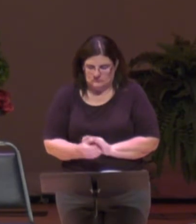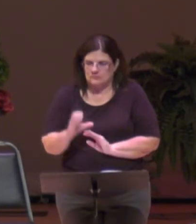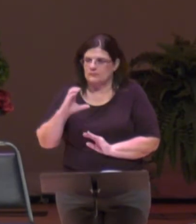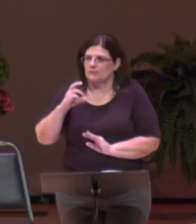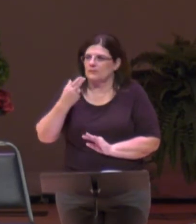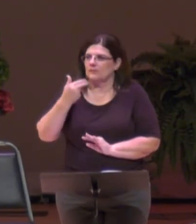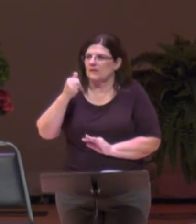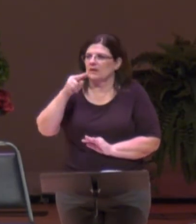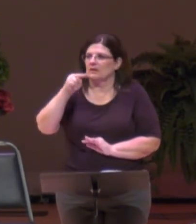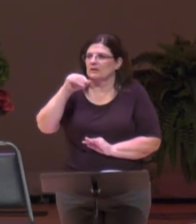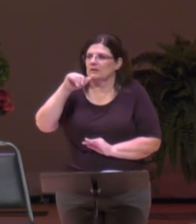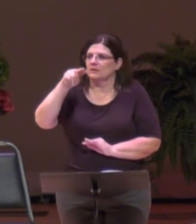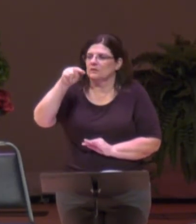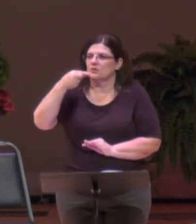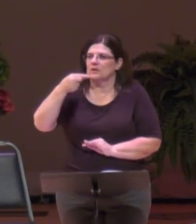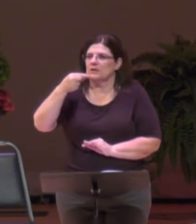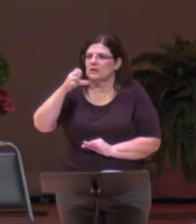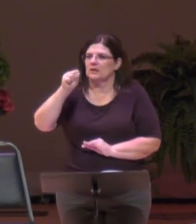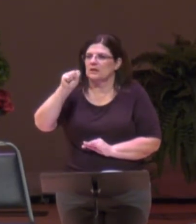Channing Starks.